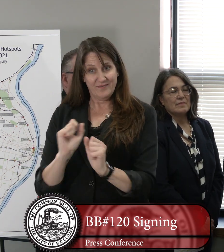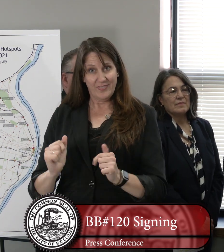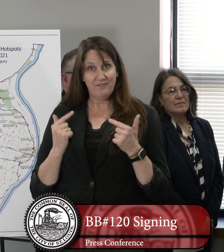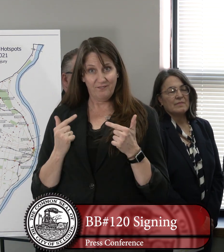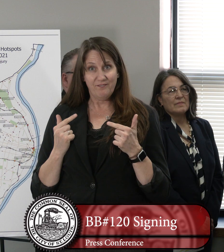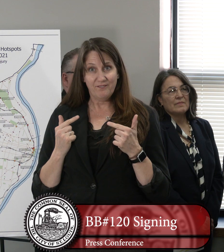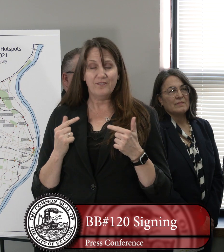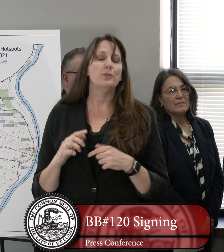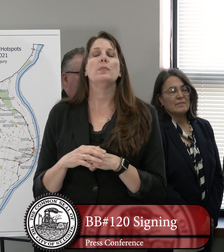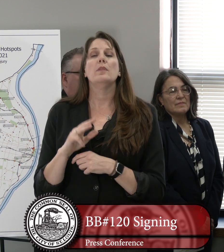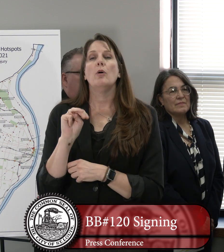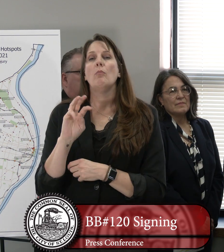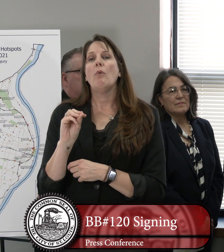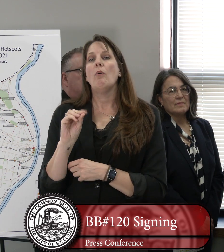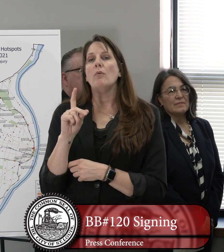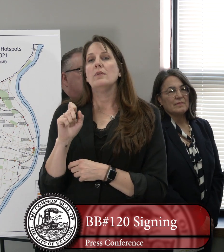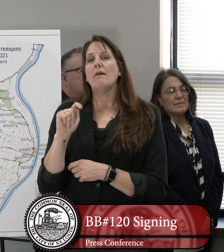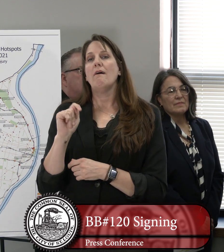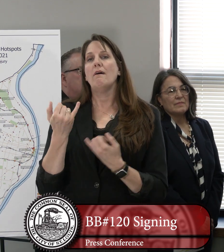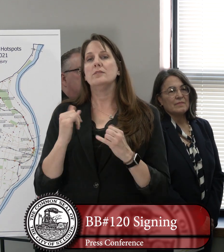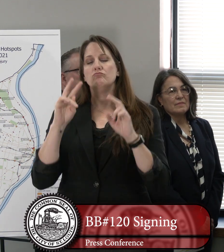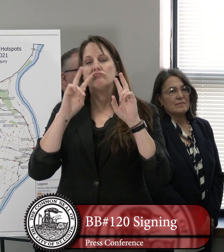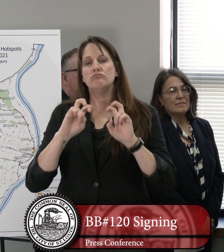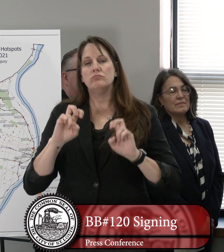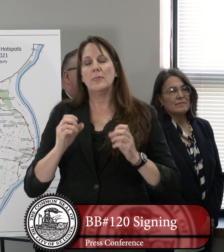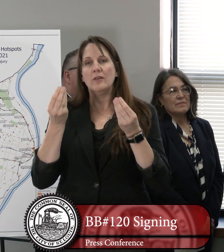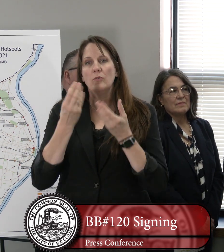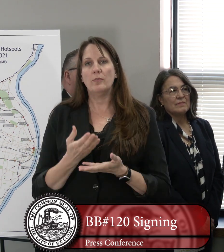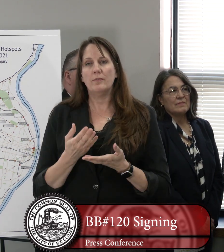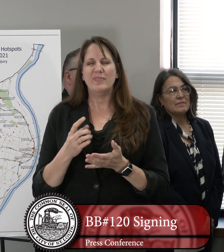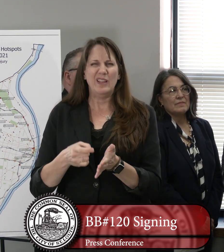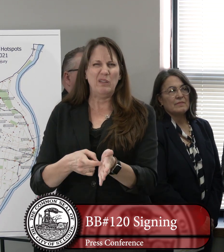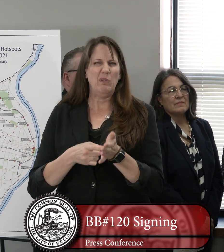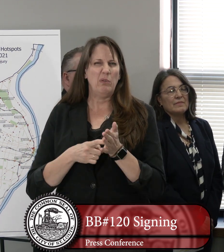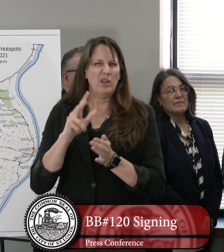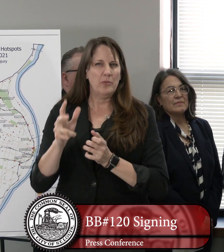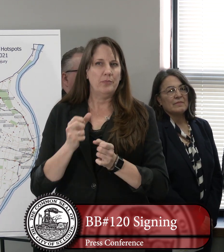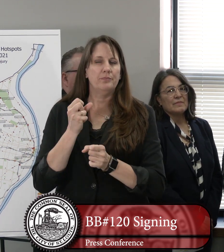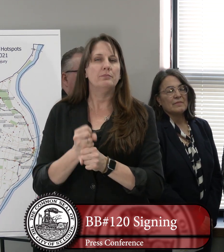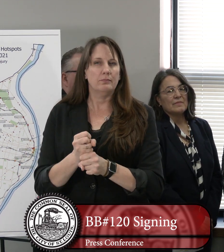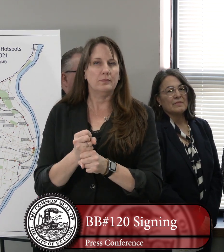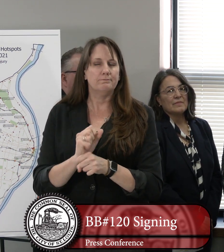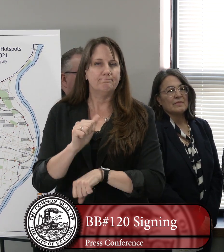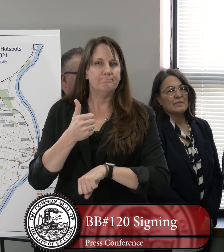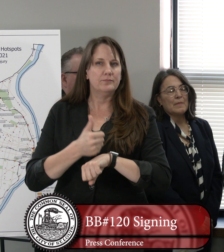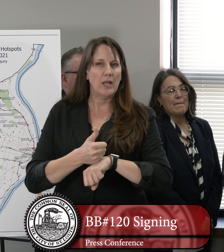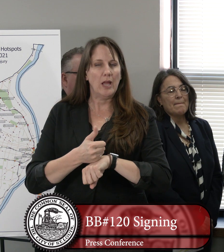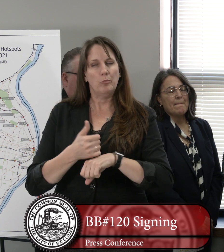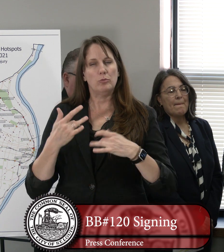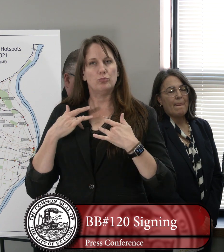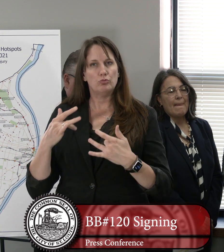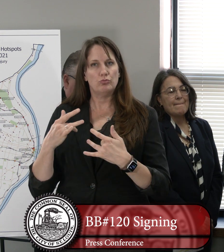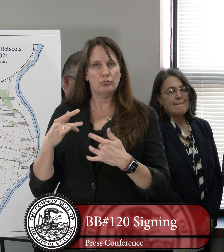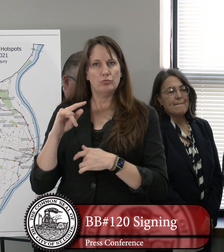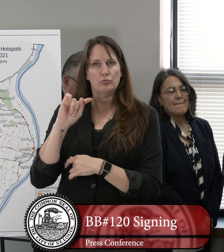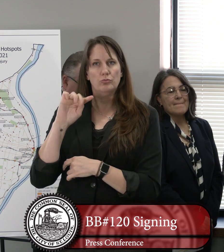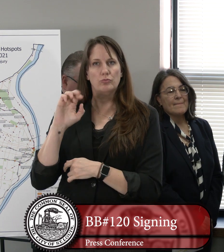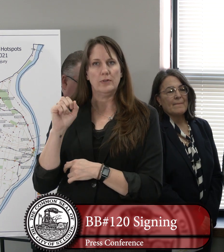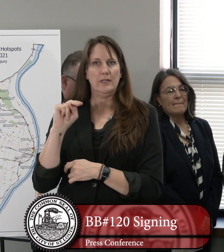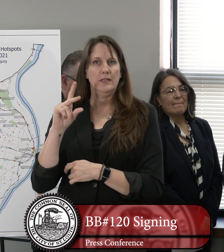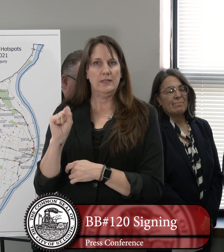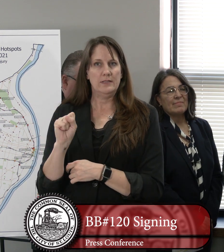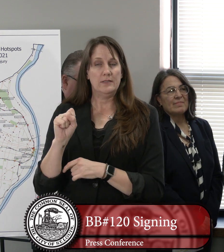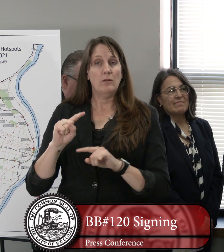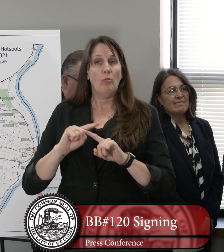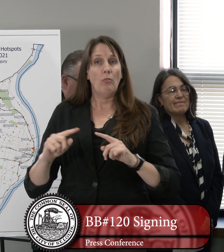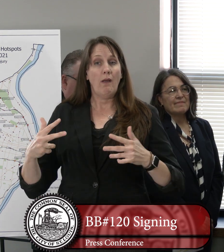while MoDOT is still analyzing data, it takes 3 years to establish traffic trends. The number of crashes is trending